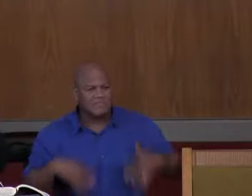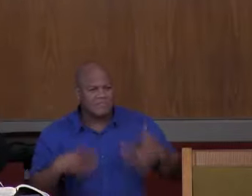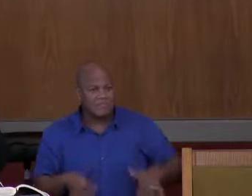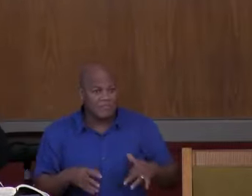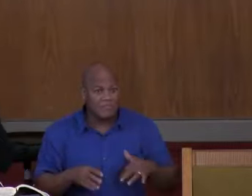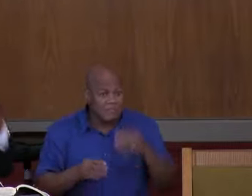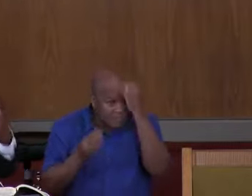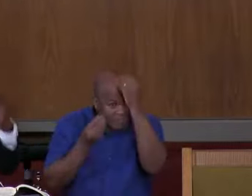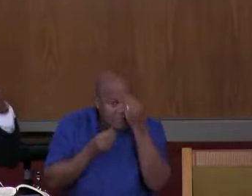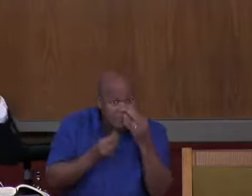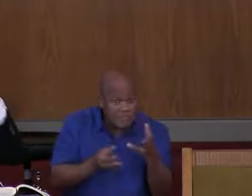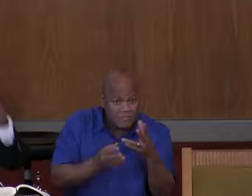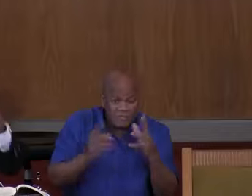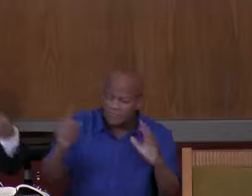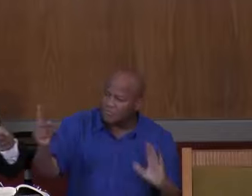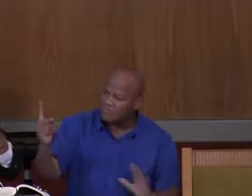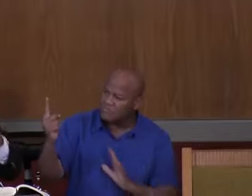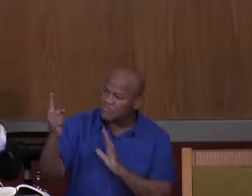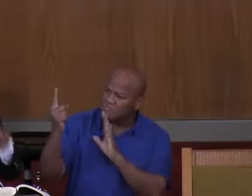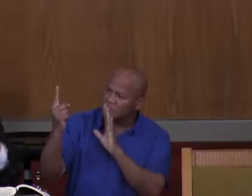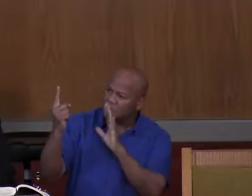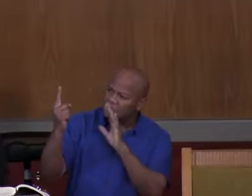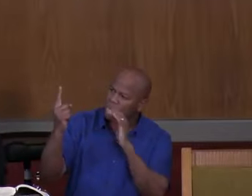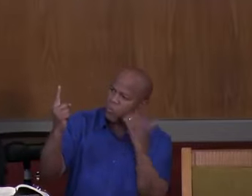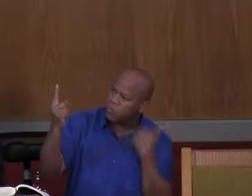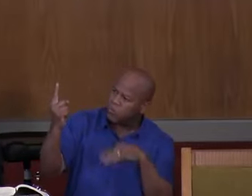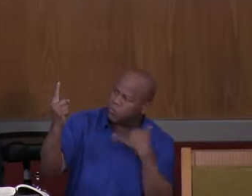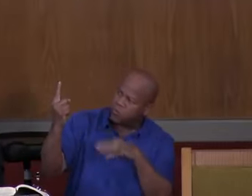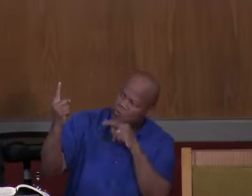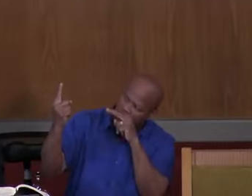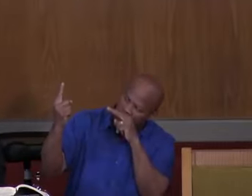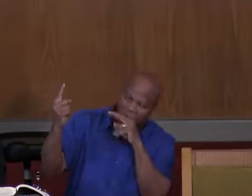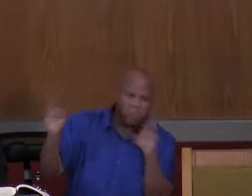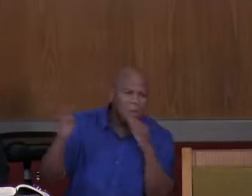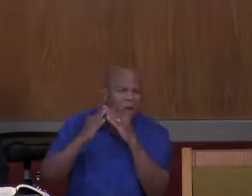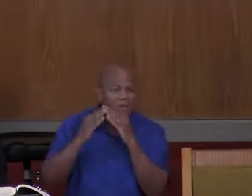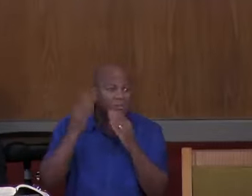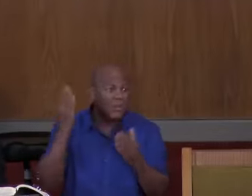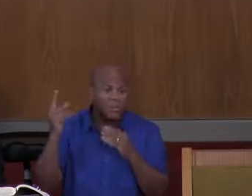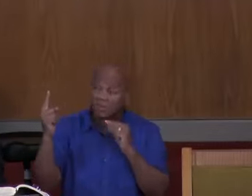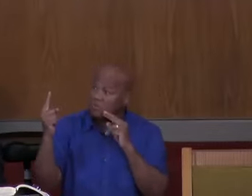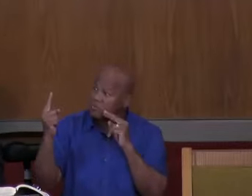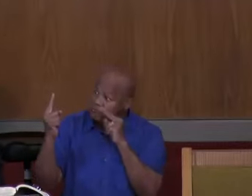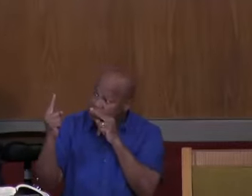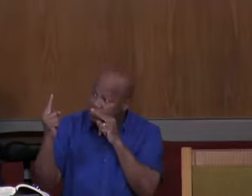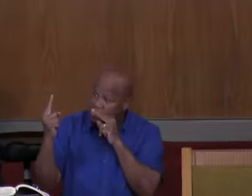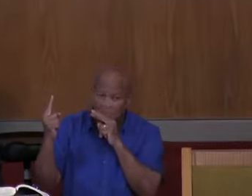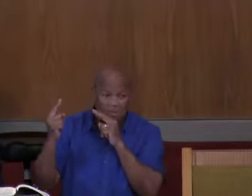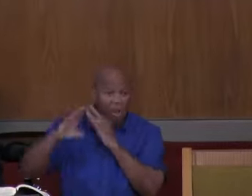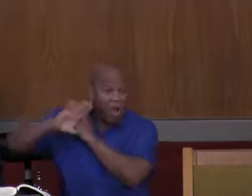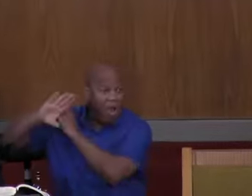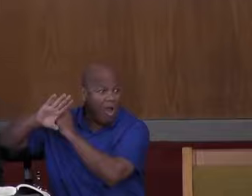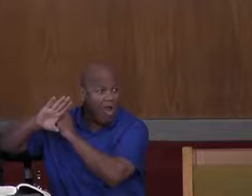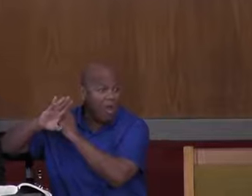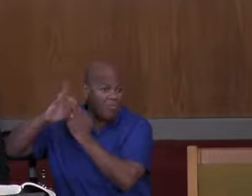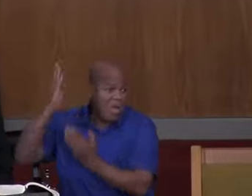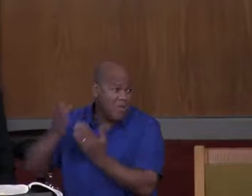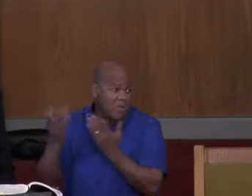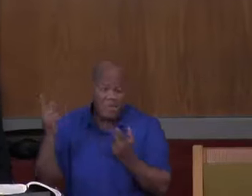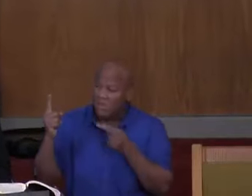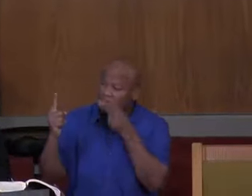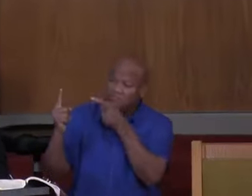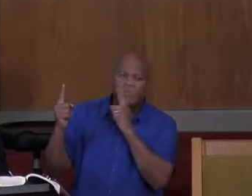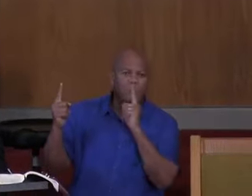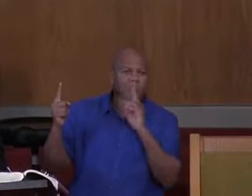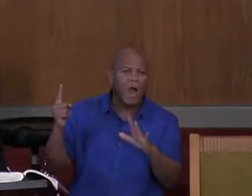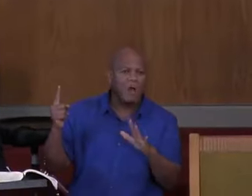mountain may be a reminder that the biggest mountain in your walk may not be an obstacle in front of you. It may very well be the